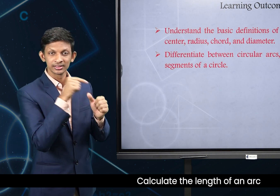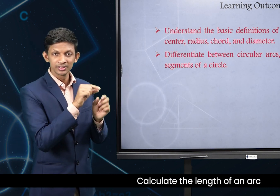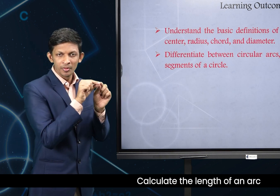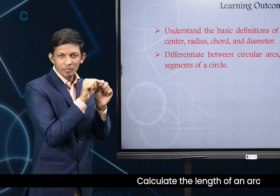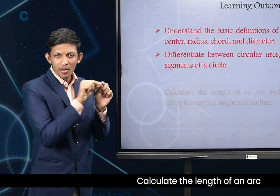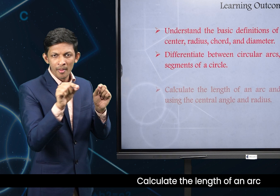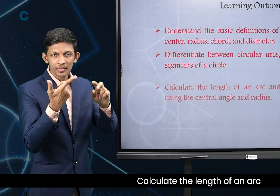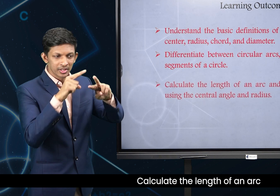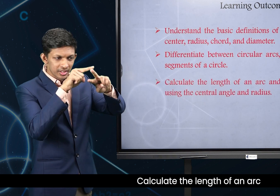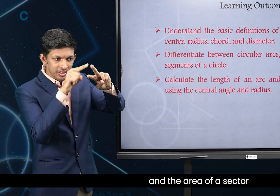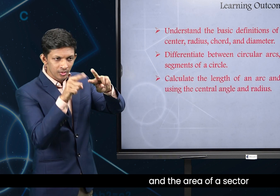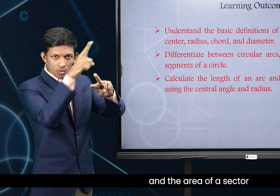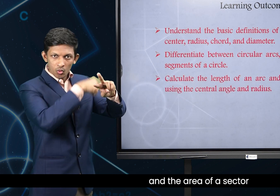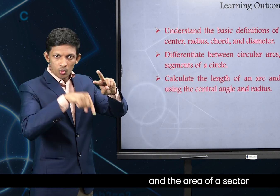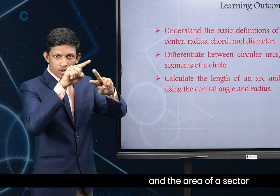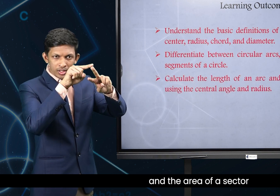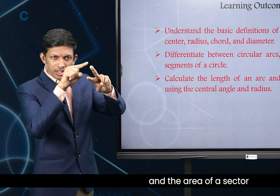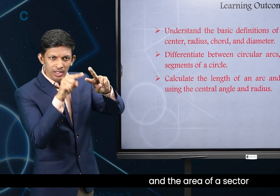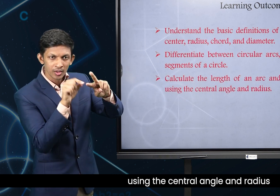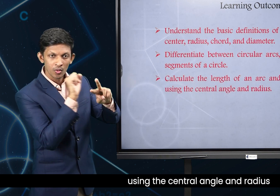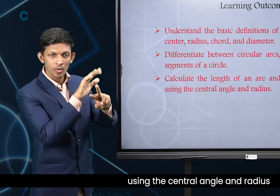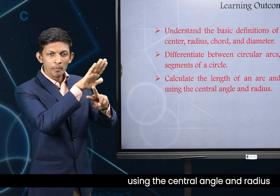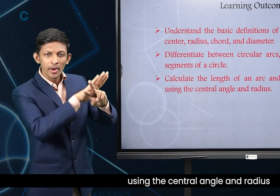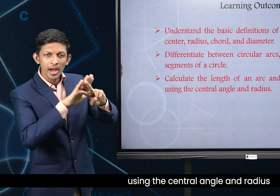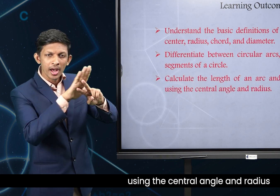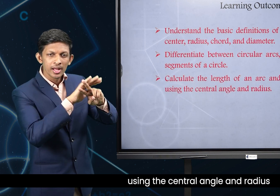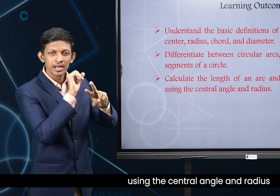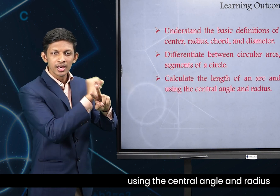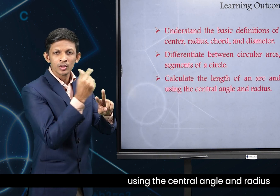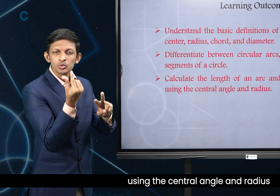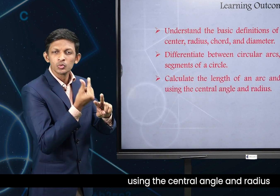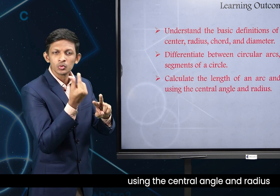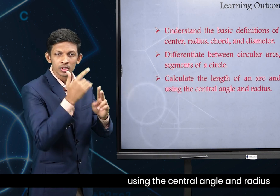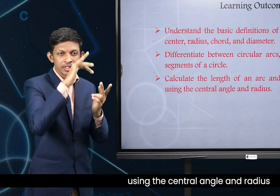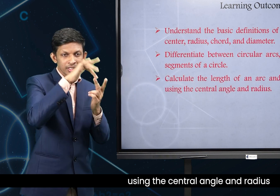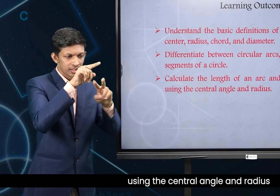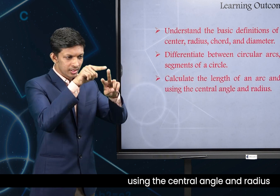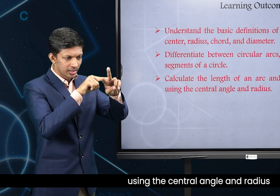Calculate the length of an arc and the area of a sector using the central angle and radius.